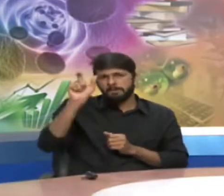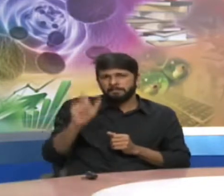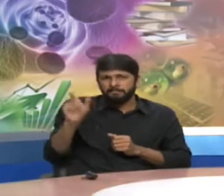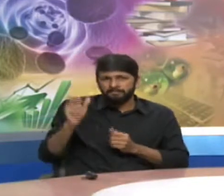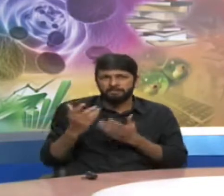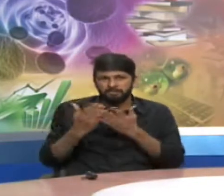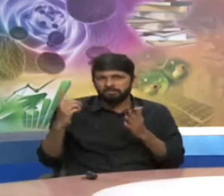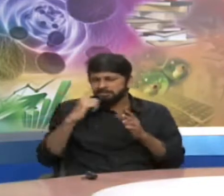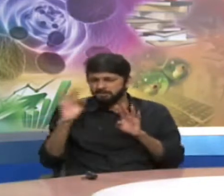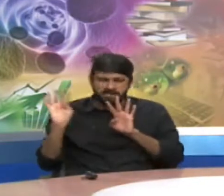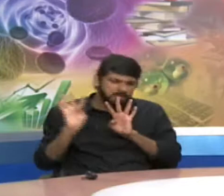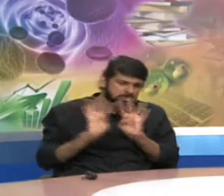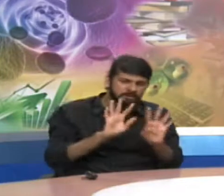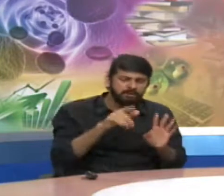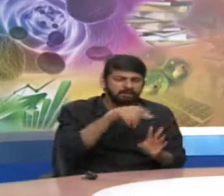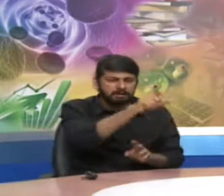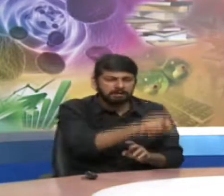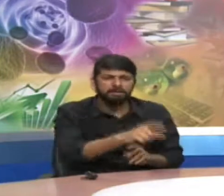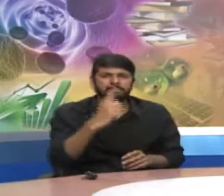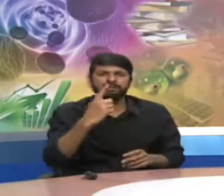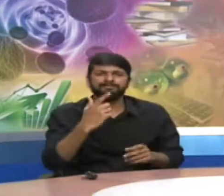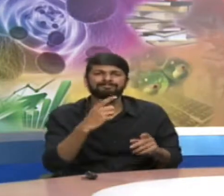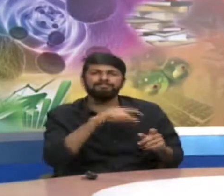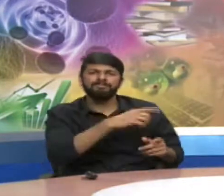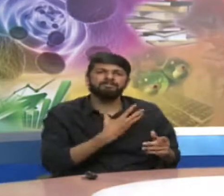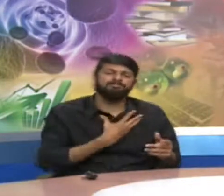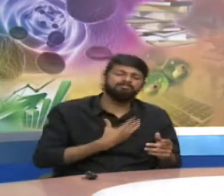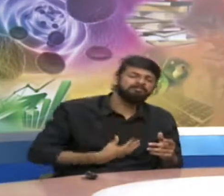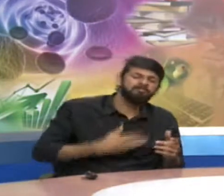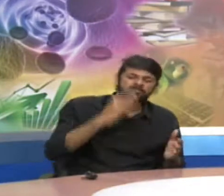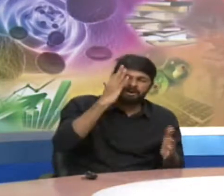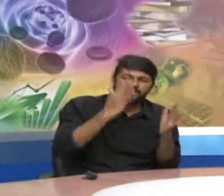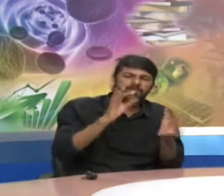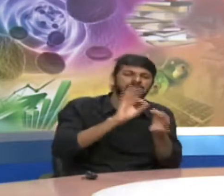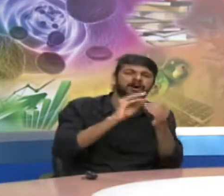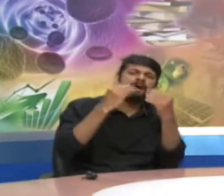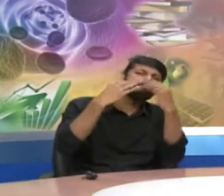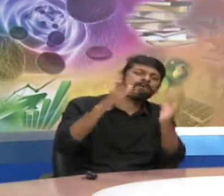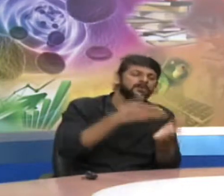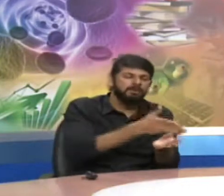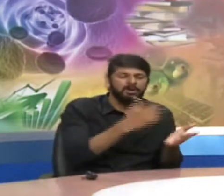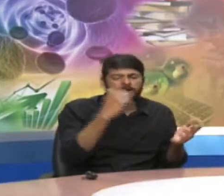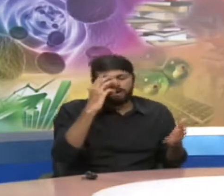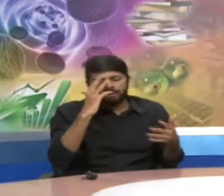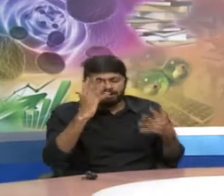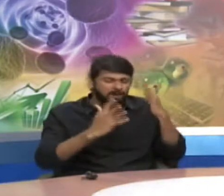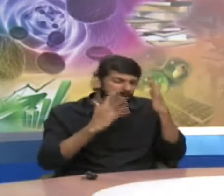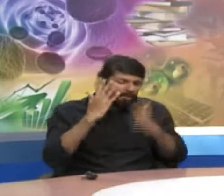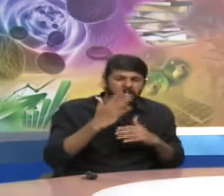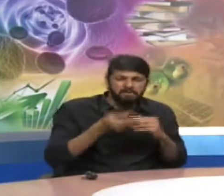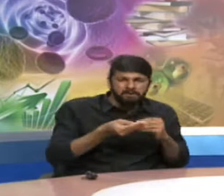her, other is checking her pulse, 2 others are